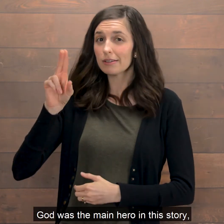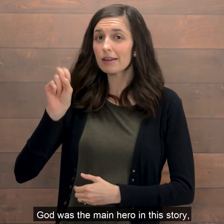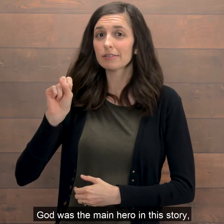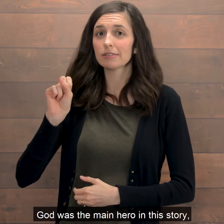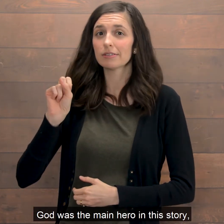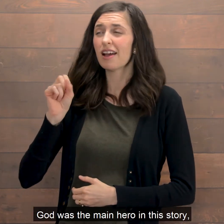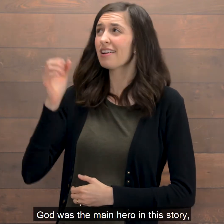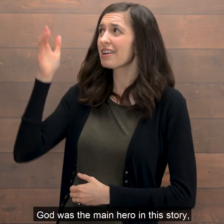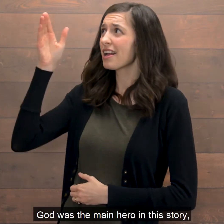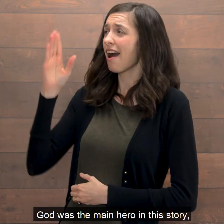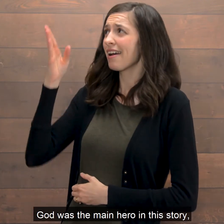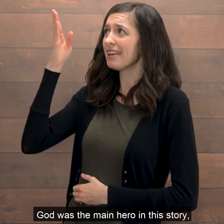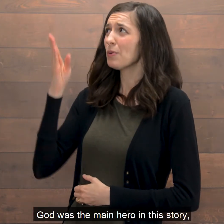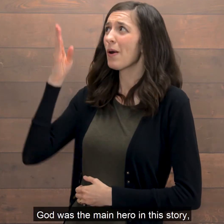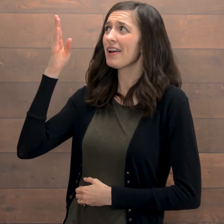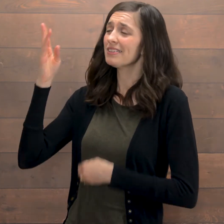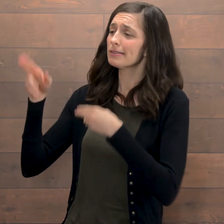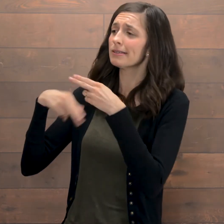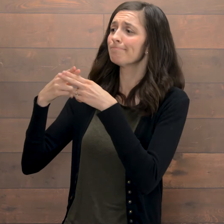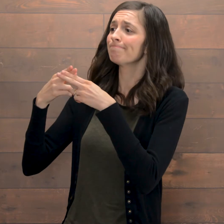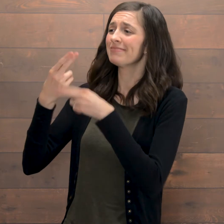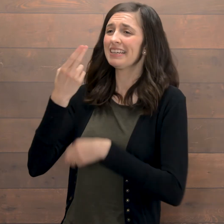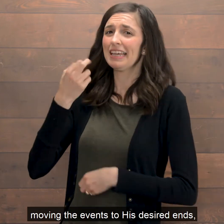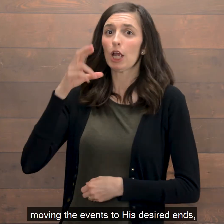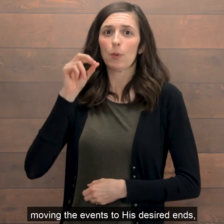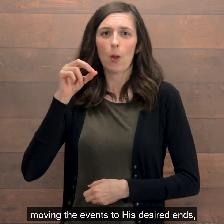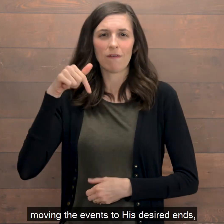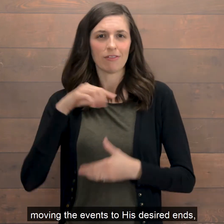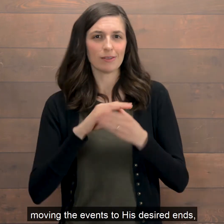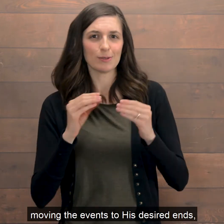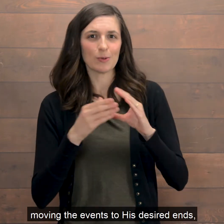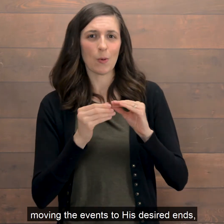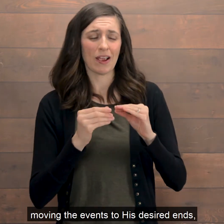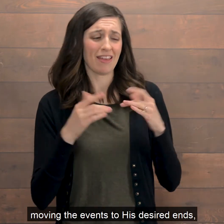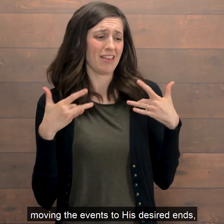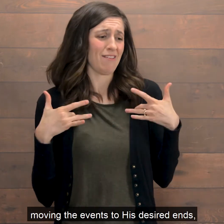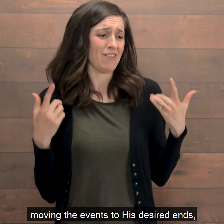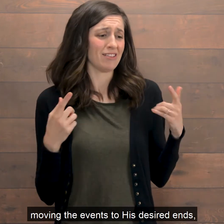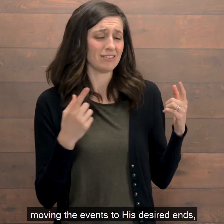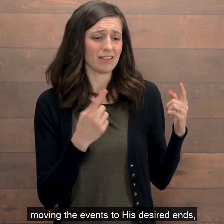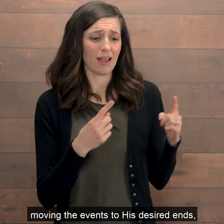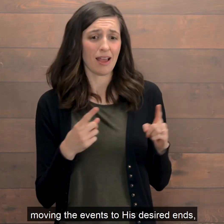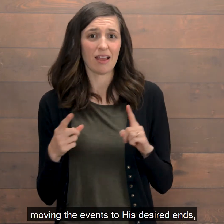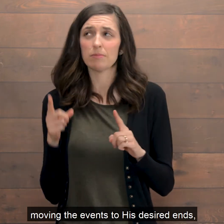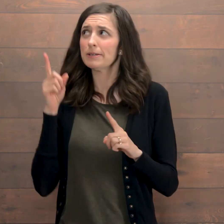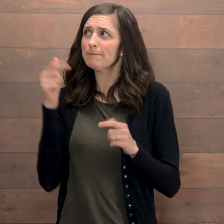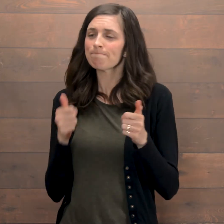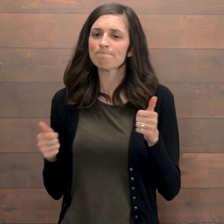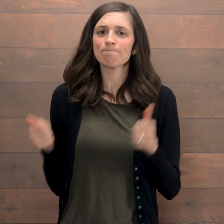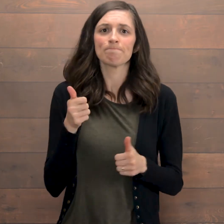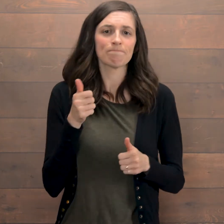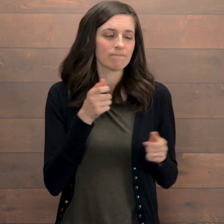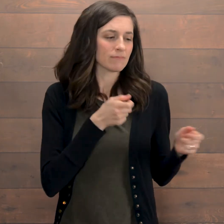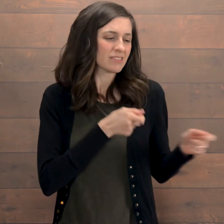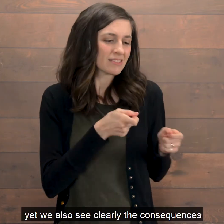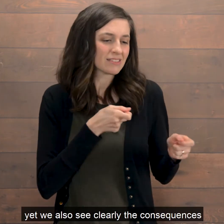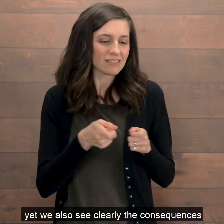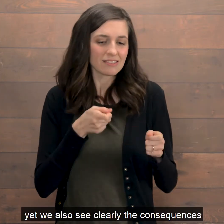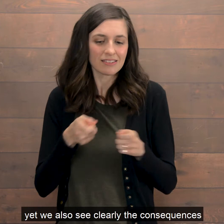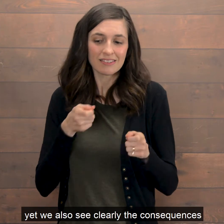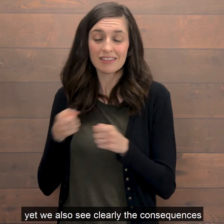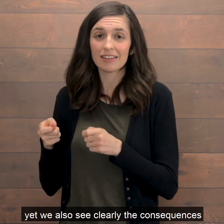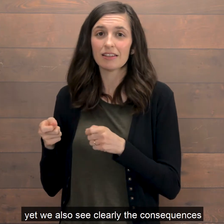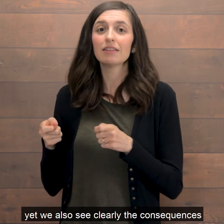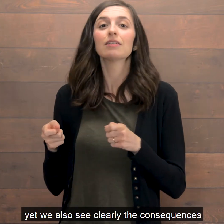God was the main hero in this story, moving the events to his desired ends. Yet